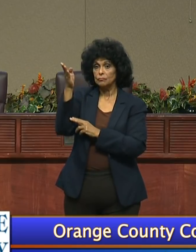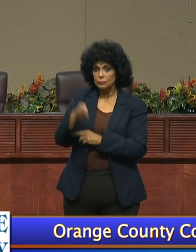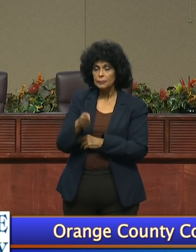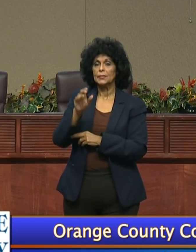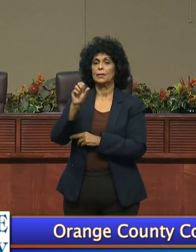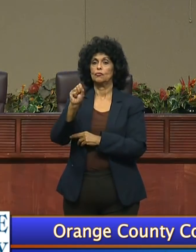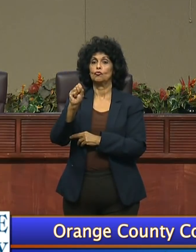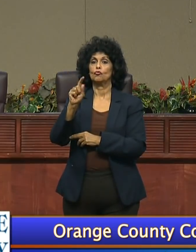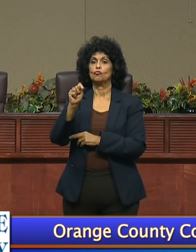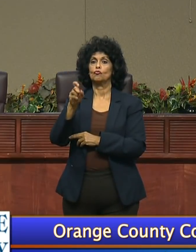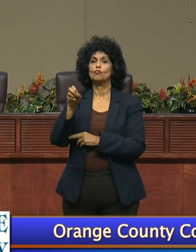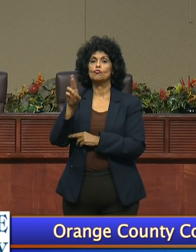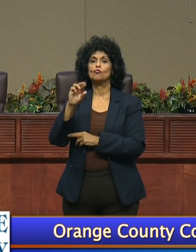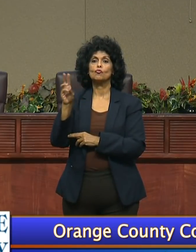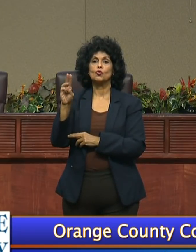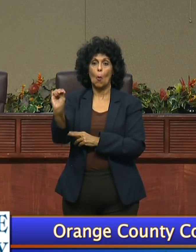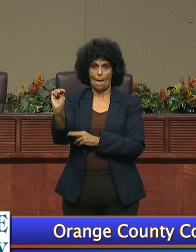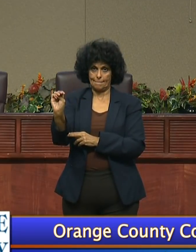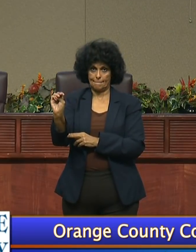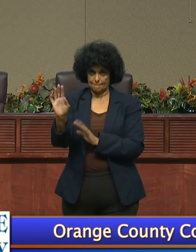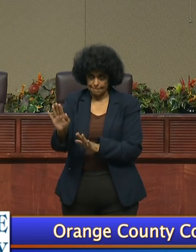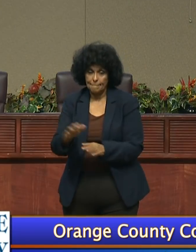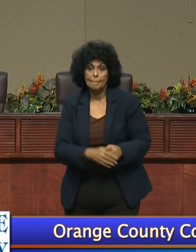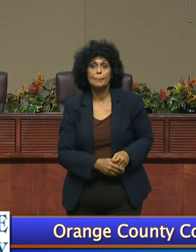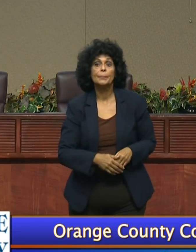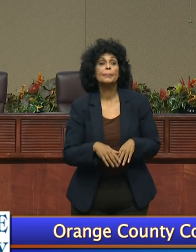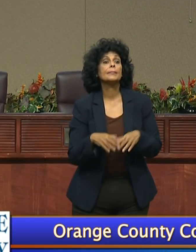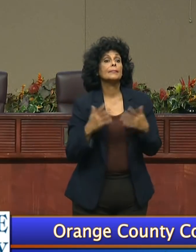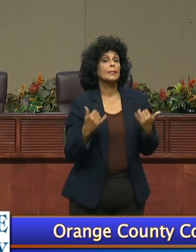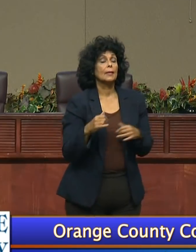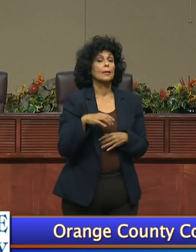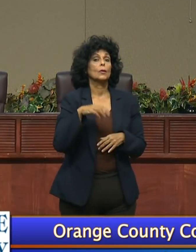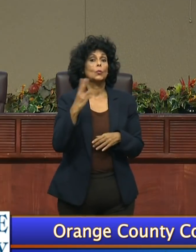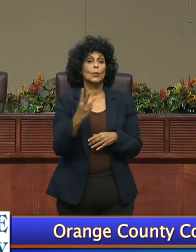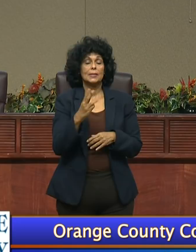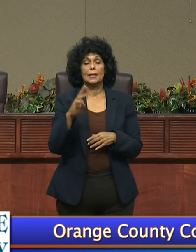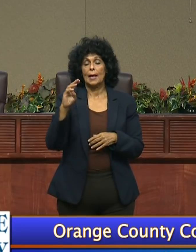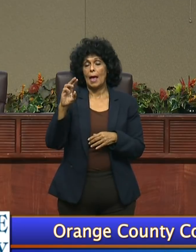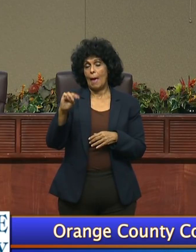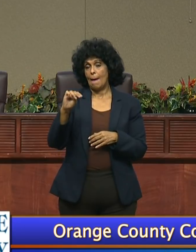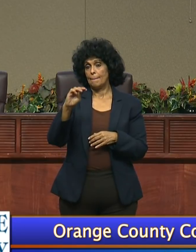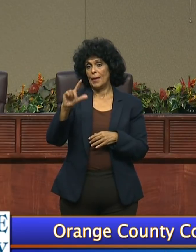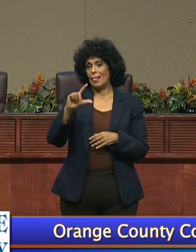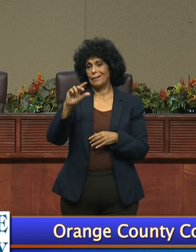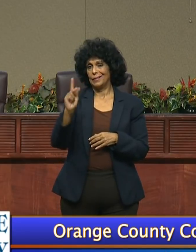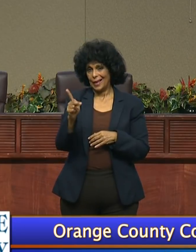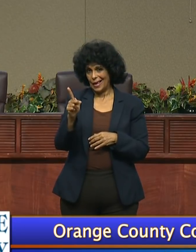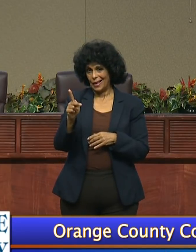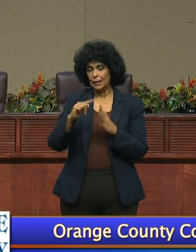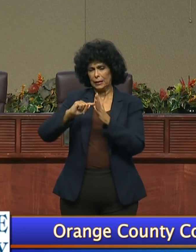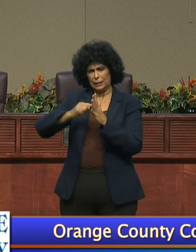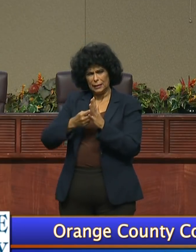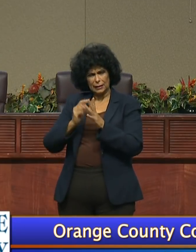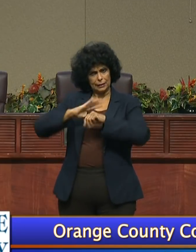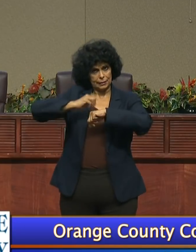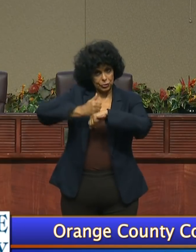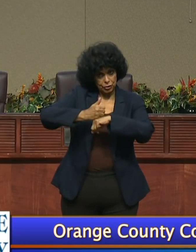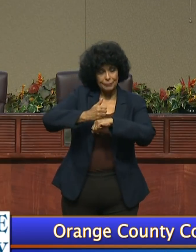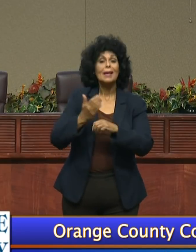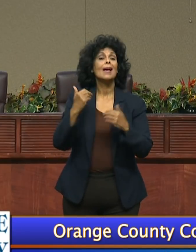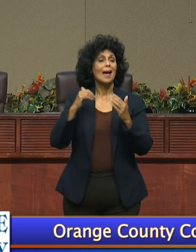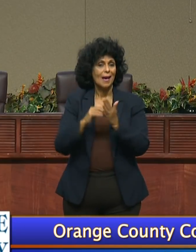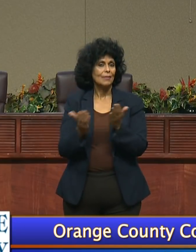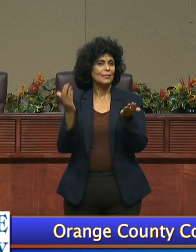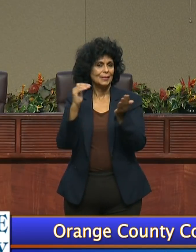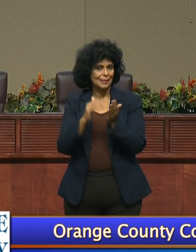ocfl.net/storm. On Wednesday, our MLK initiative will be holding another virtual town hall meeting